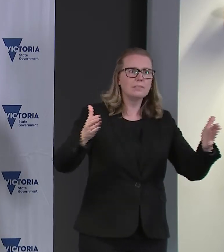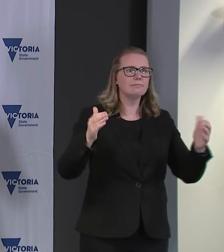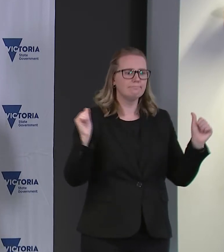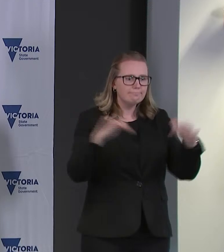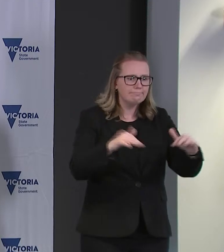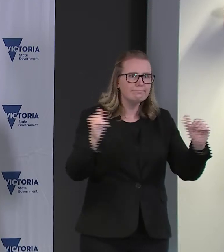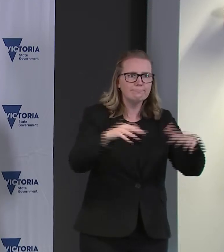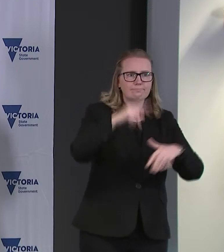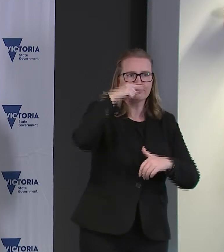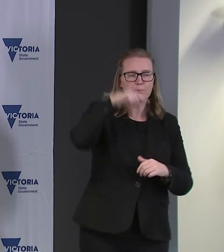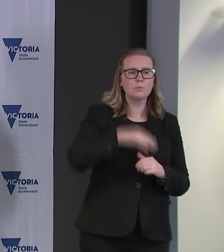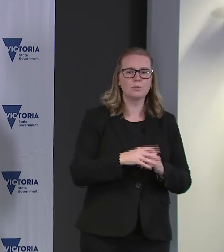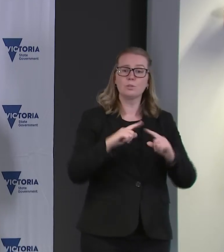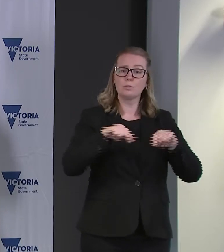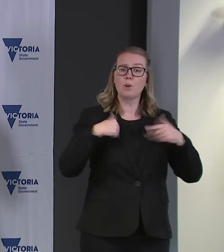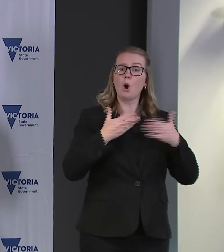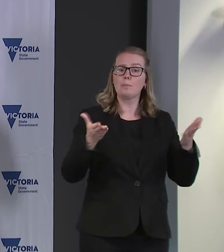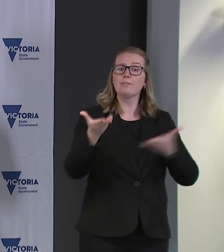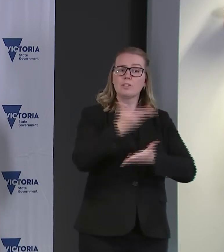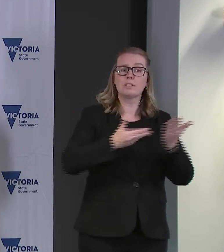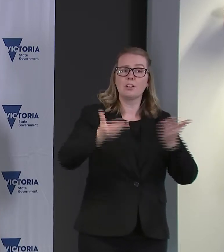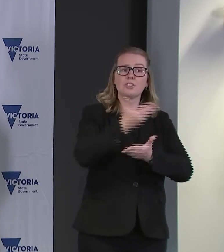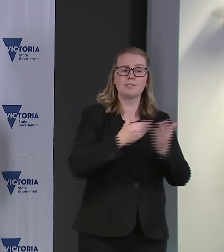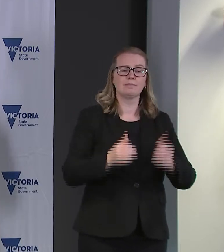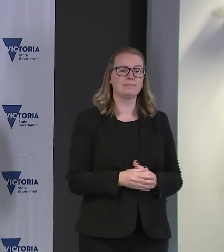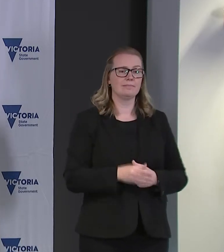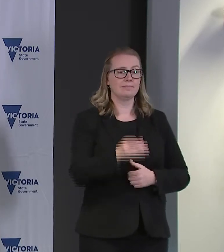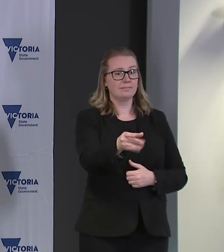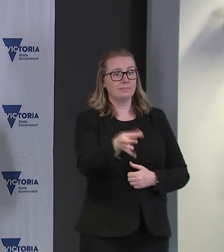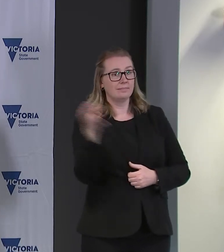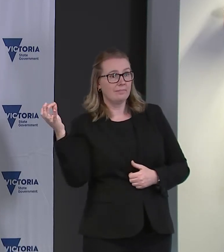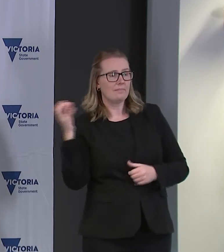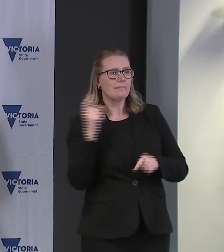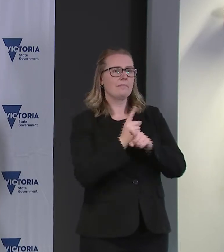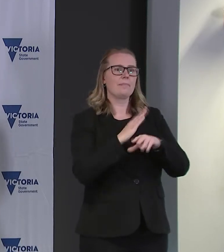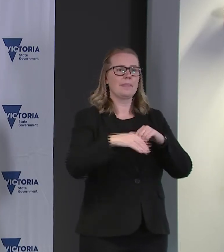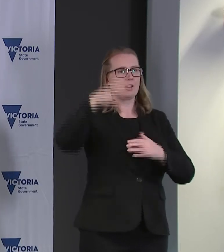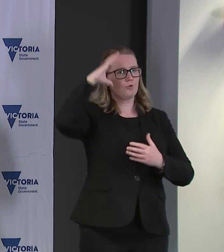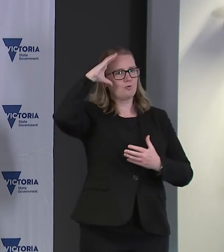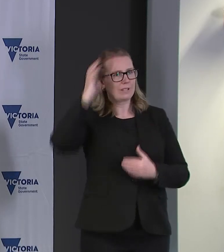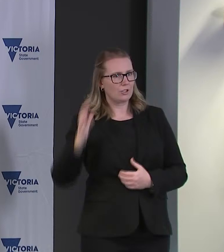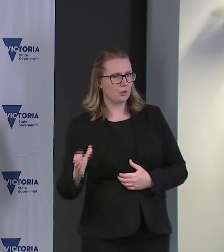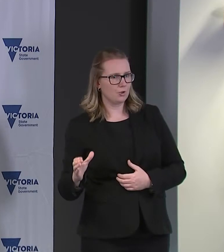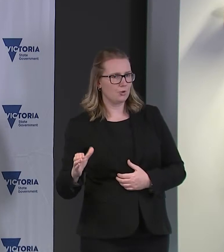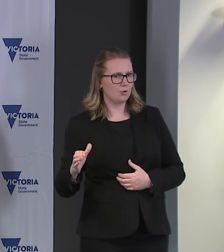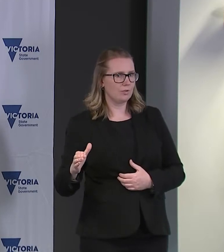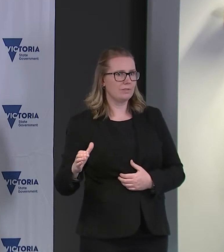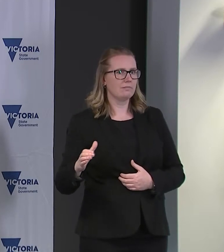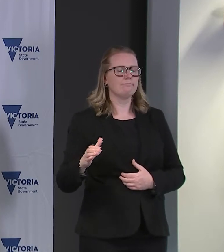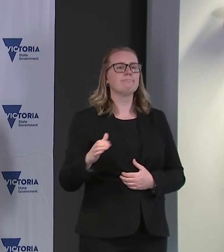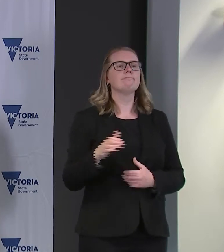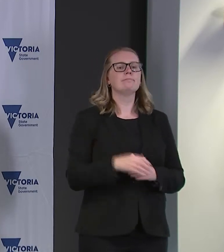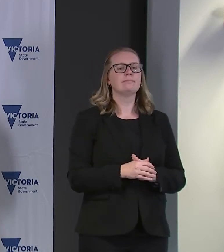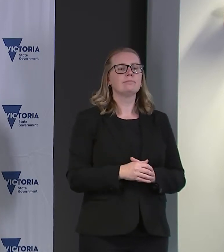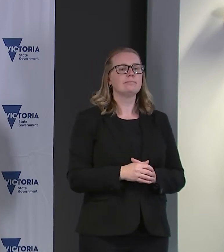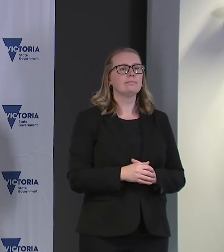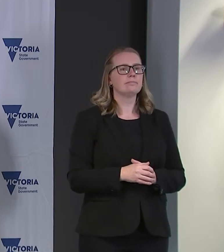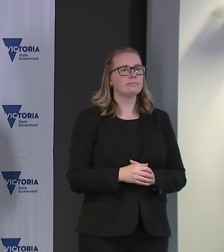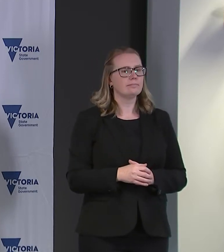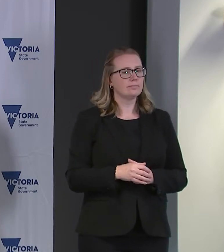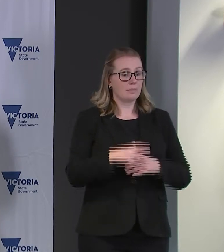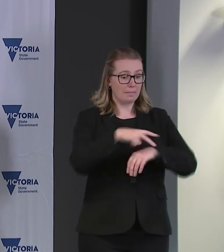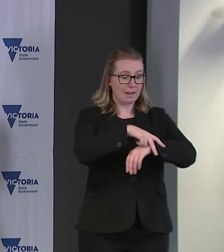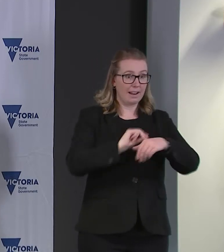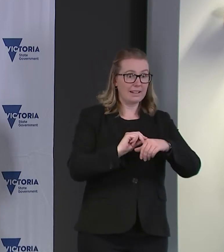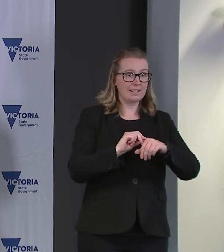the Lord Mayors about those ideas. Minister, in terms of stopping the spread to regional Victoria, have you had any reports about how successful the roving police patrols